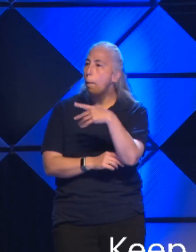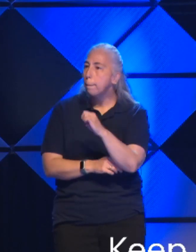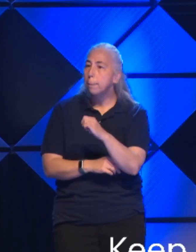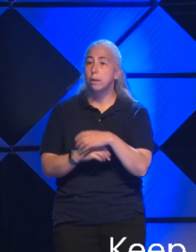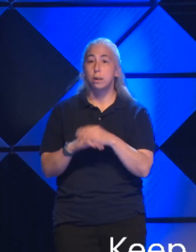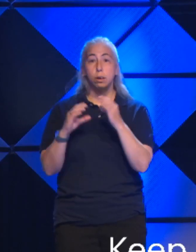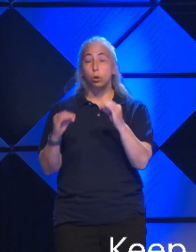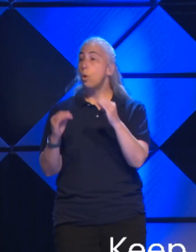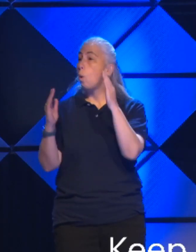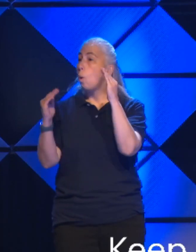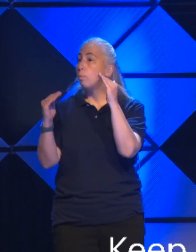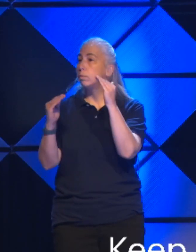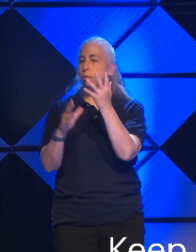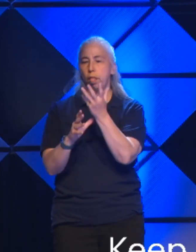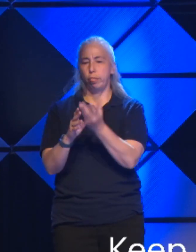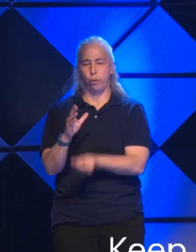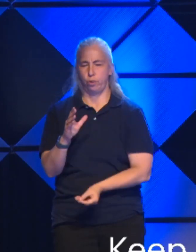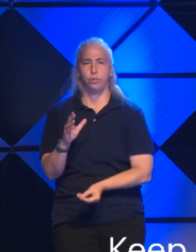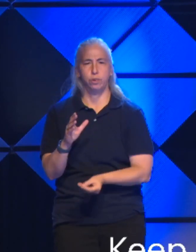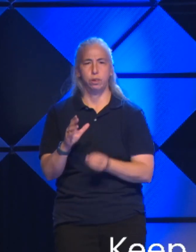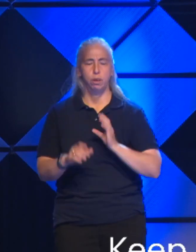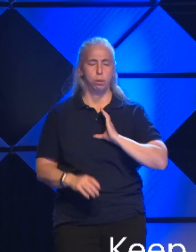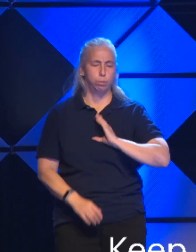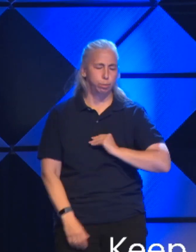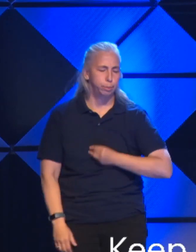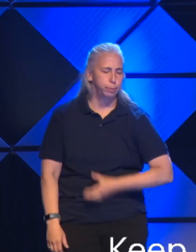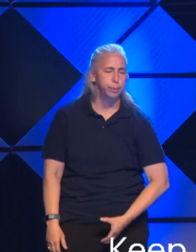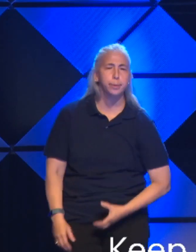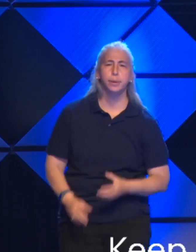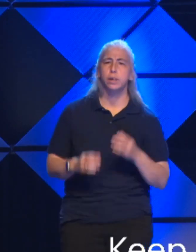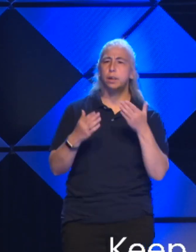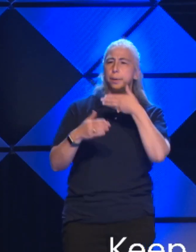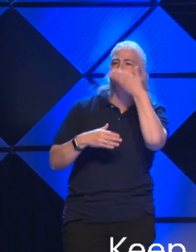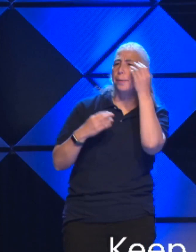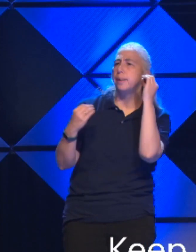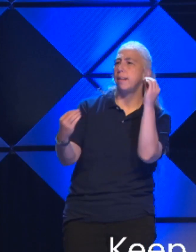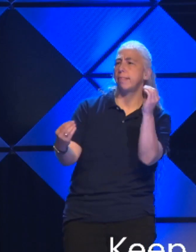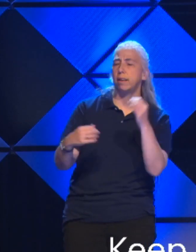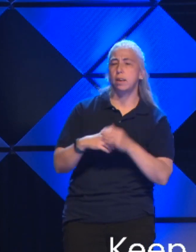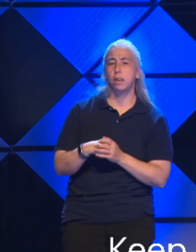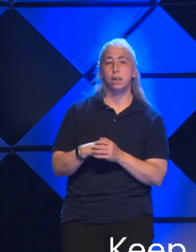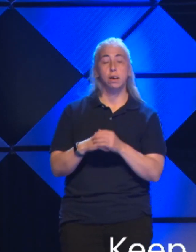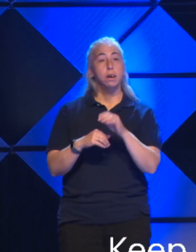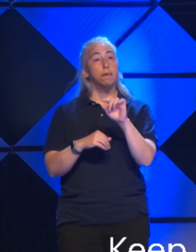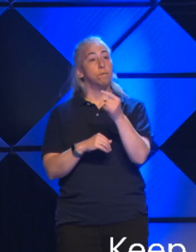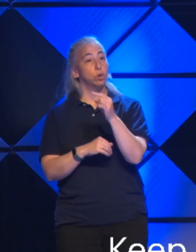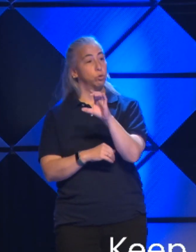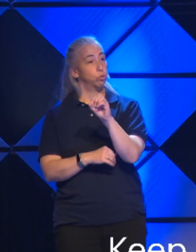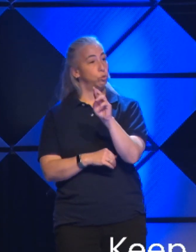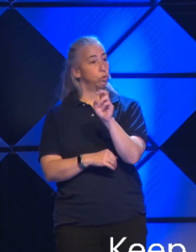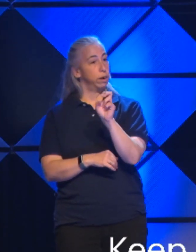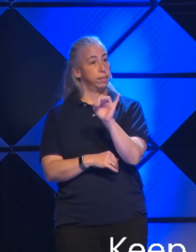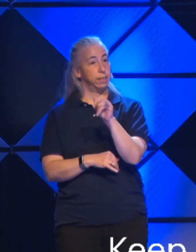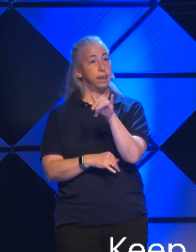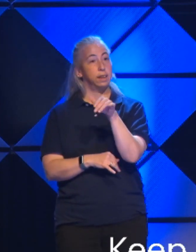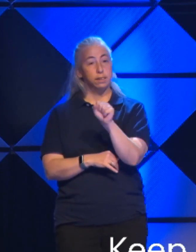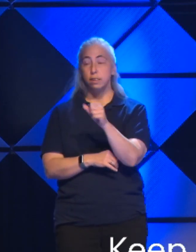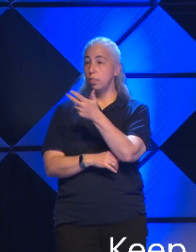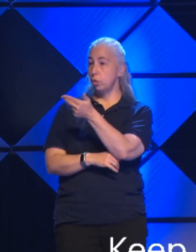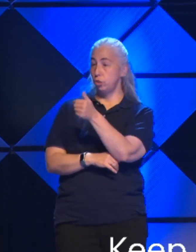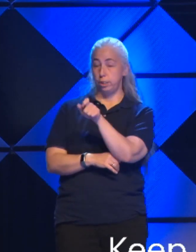hope, we're nothing. Apostle Paul in 1 Corinthians chapter 13, verse 13